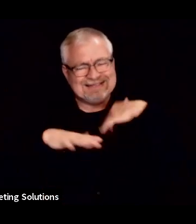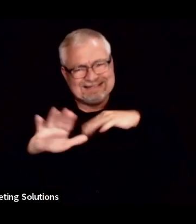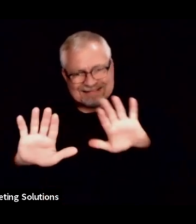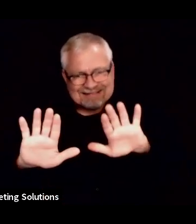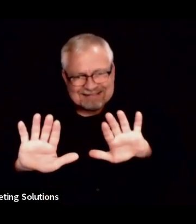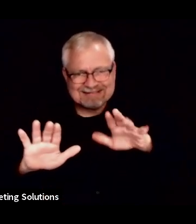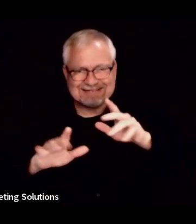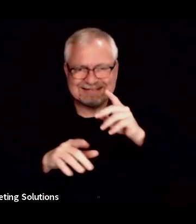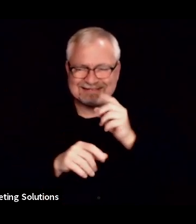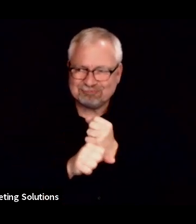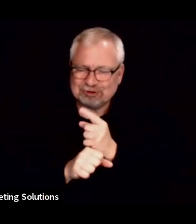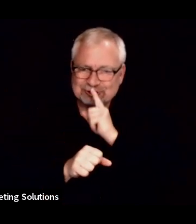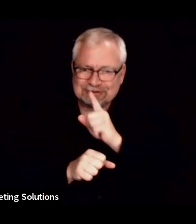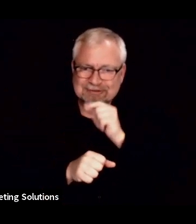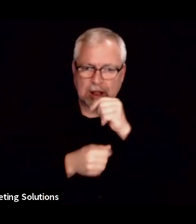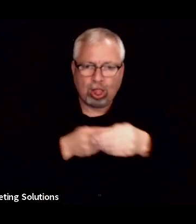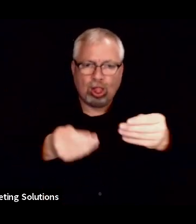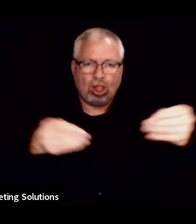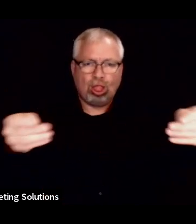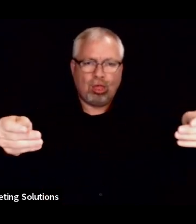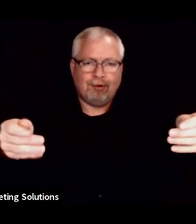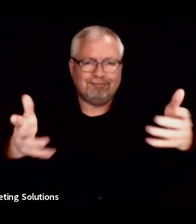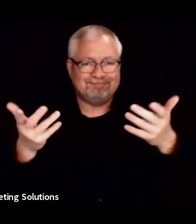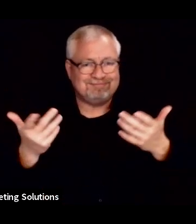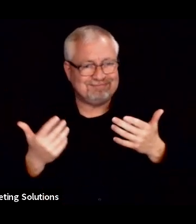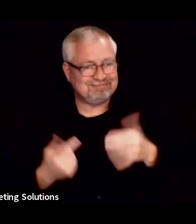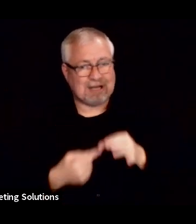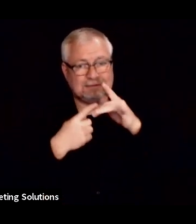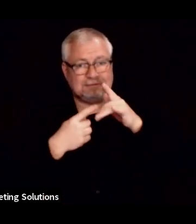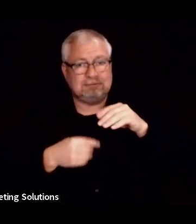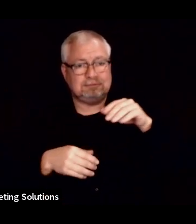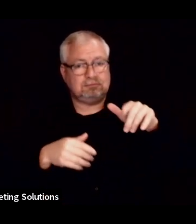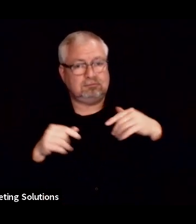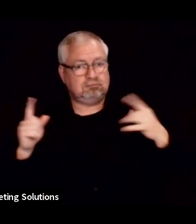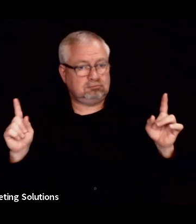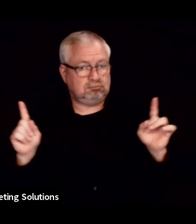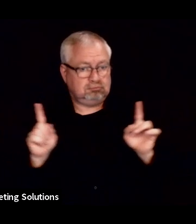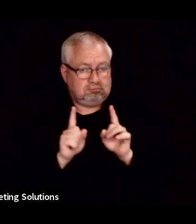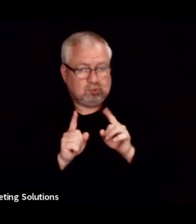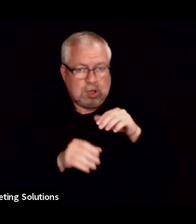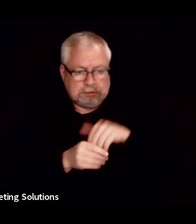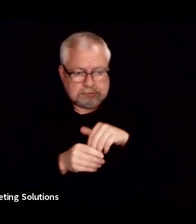risks, especially again in close quarters. So we will continue to